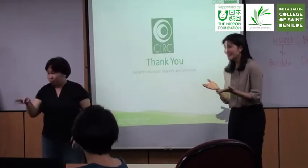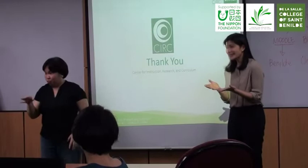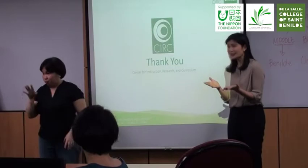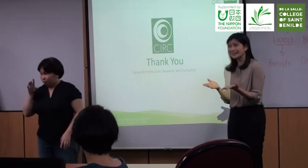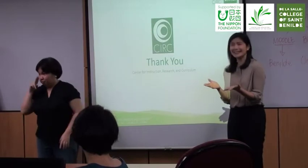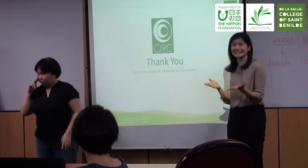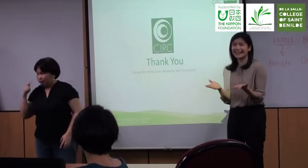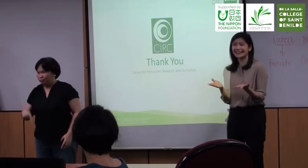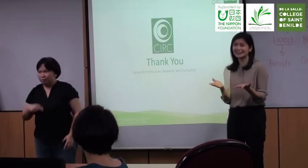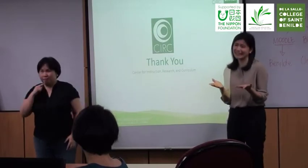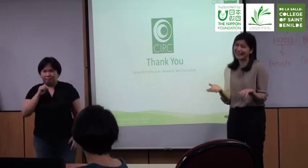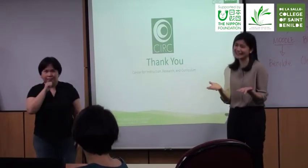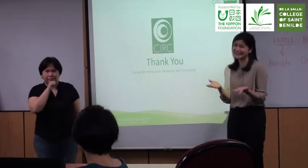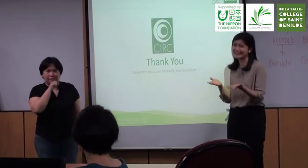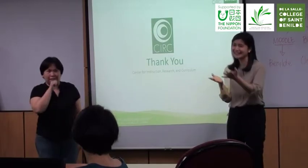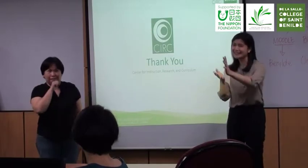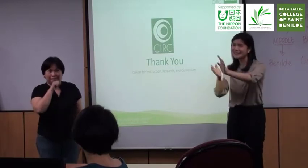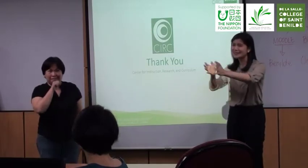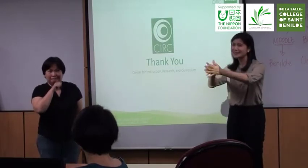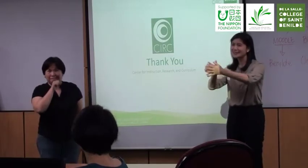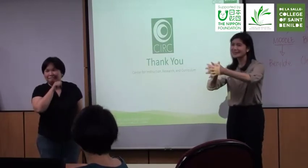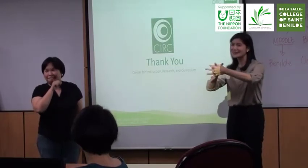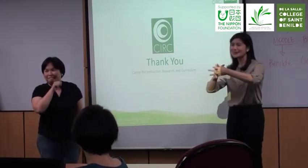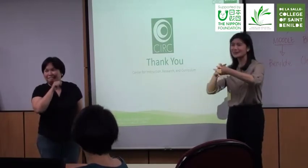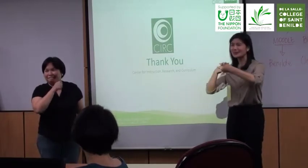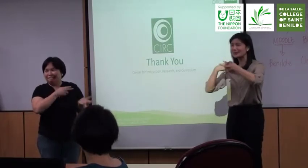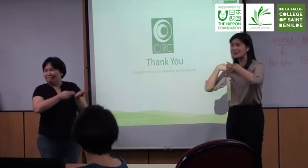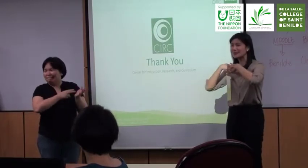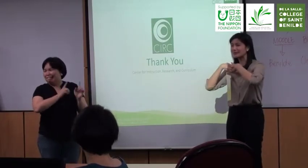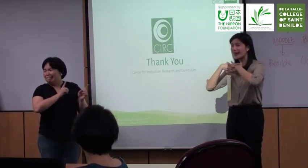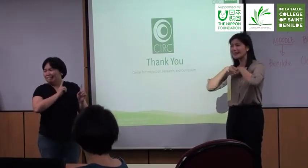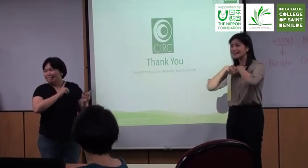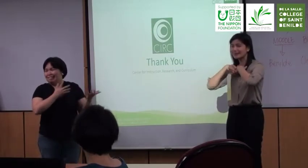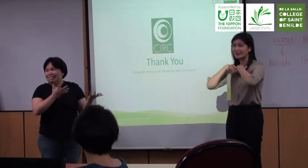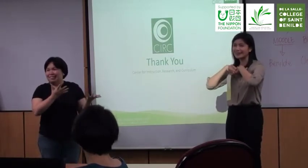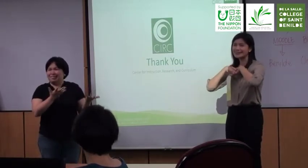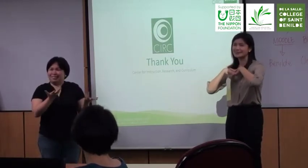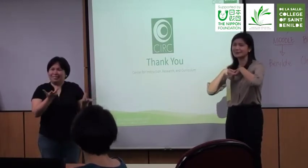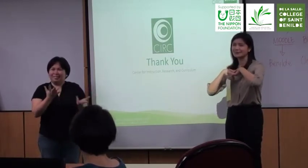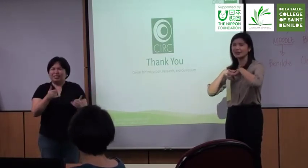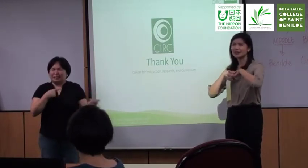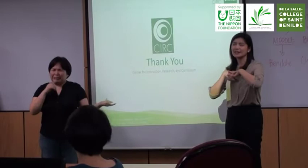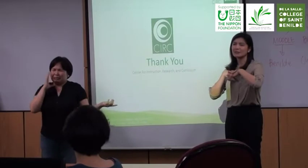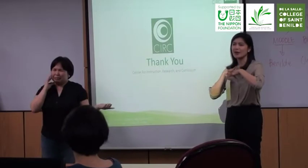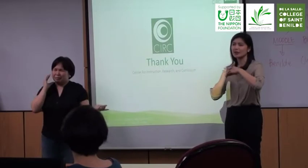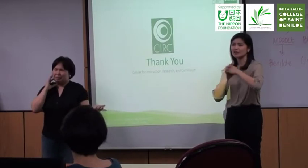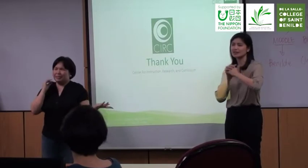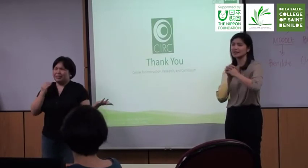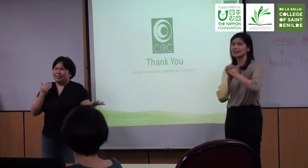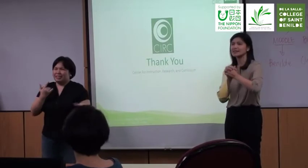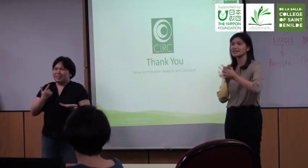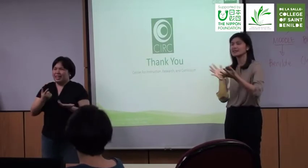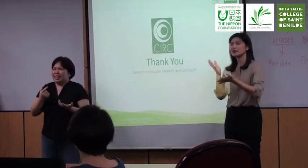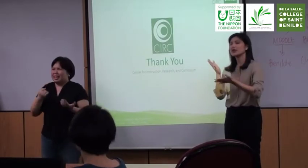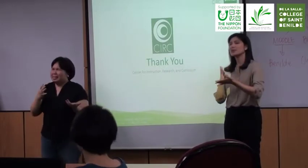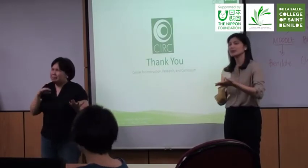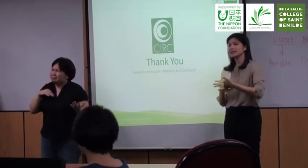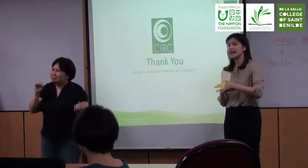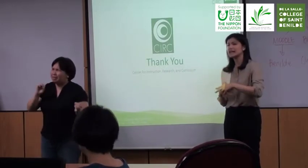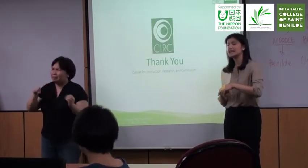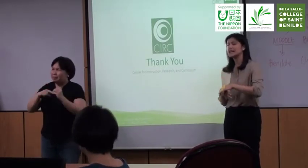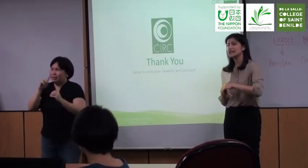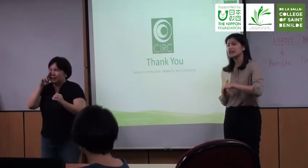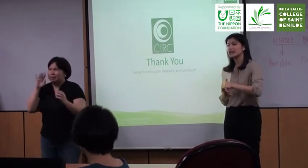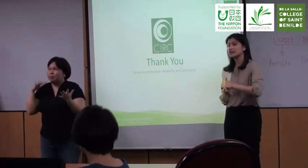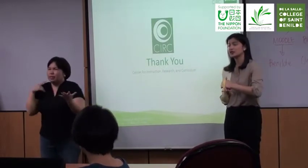copied, they would really tell you yes. So from my experience, nothing about cheating. It's all